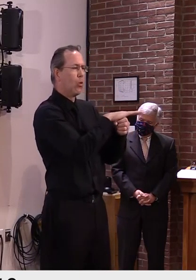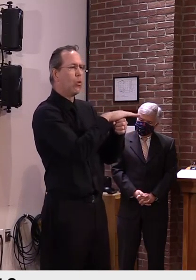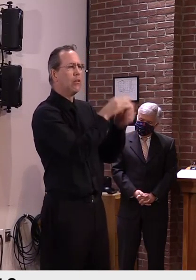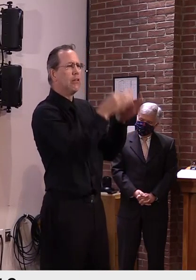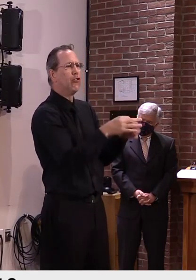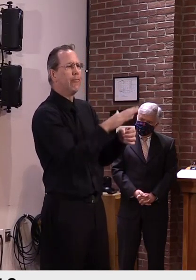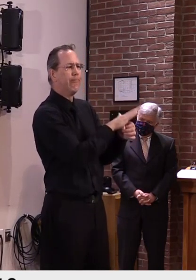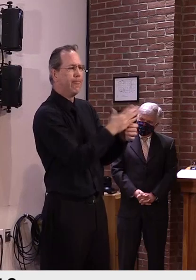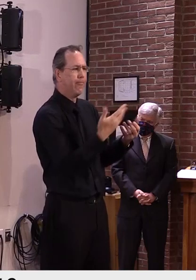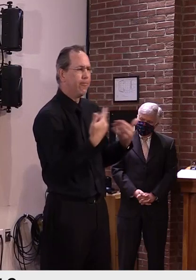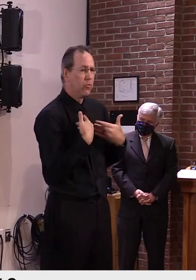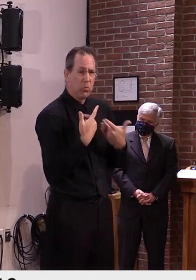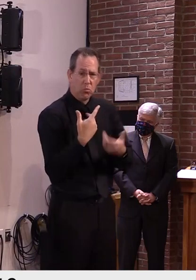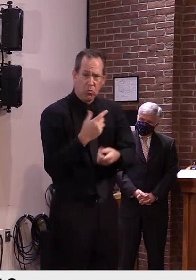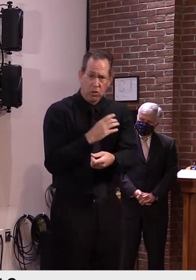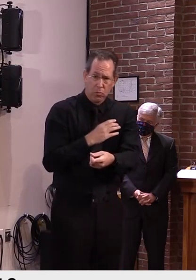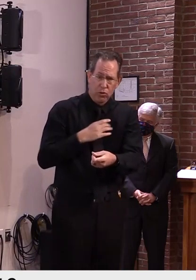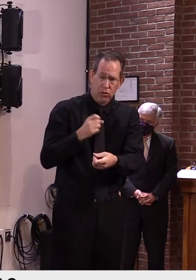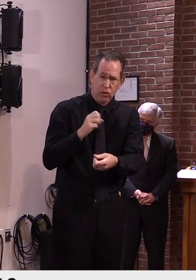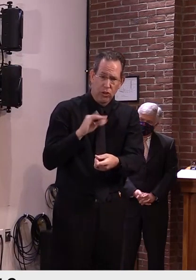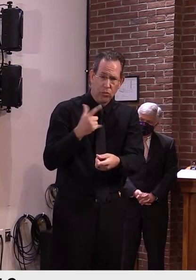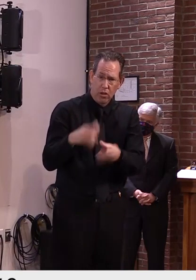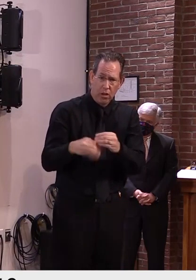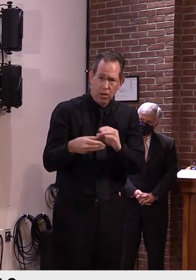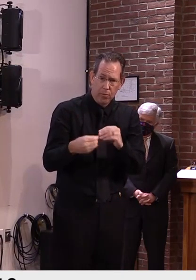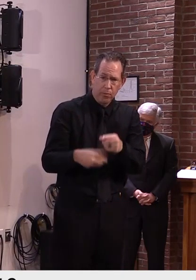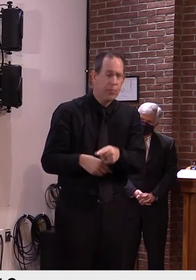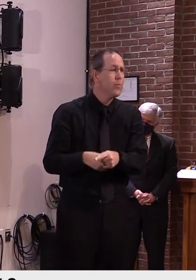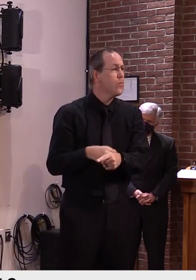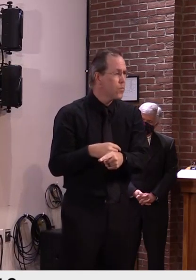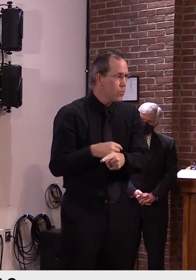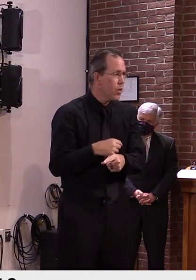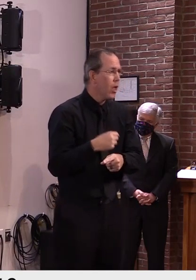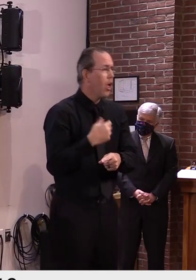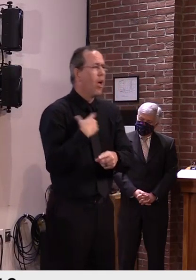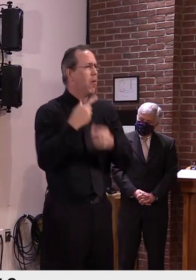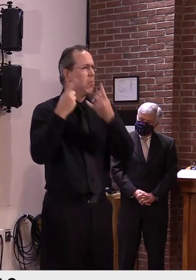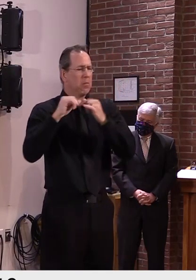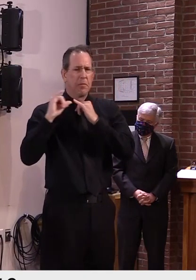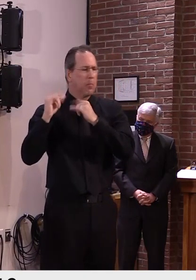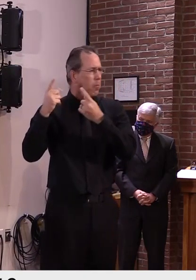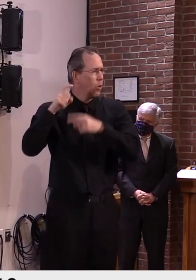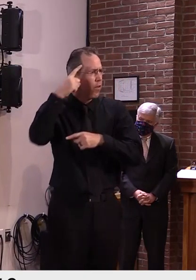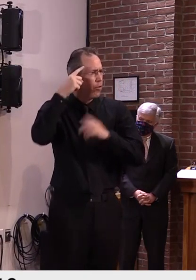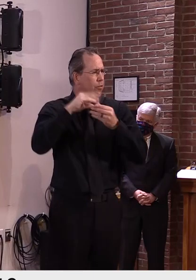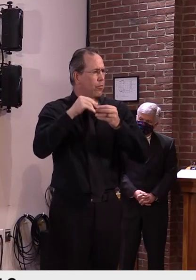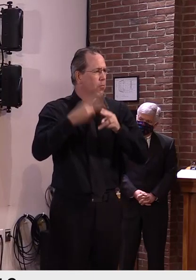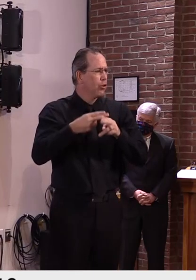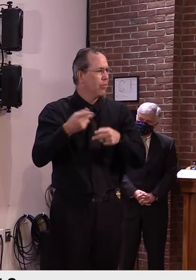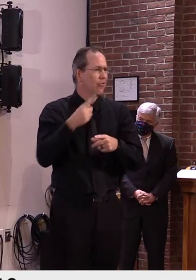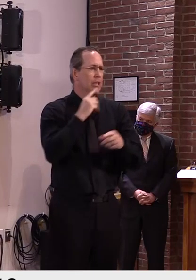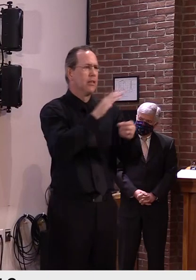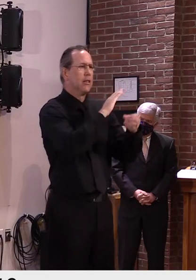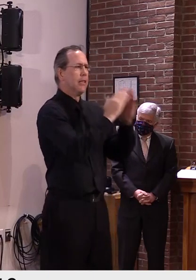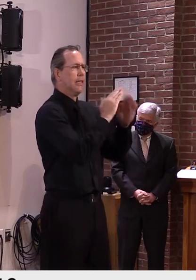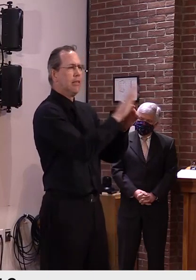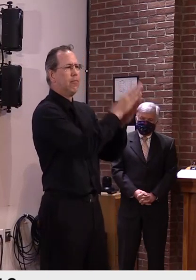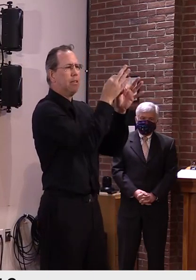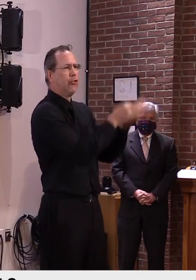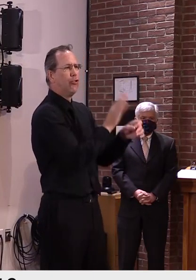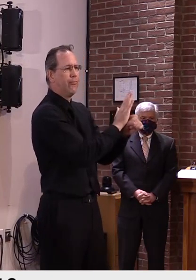No, nothing specific, Governor. As you indicated, I don't know the details either, and it is a local matter that we've not been involved in.